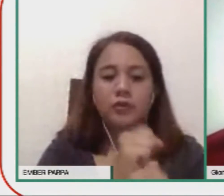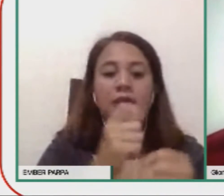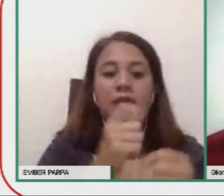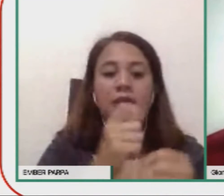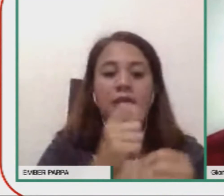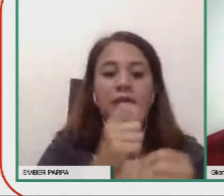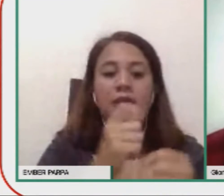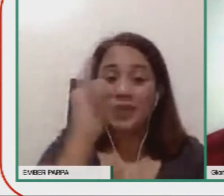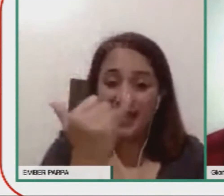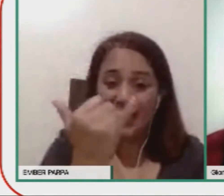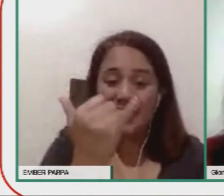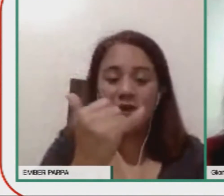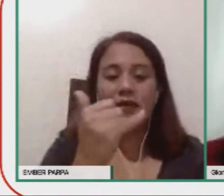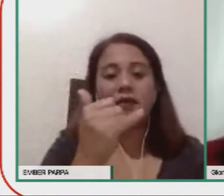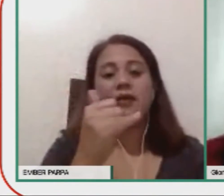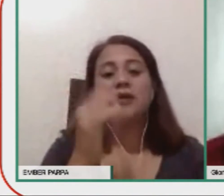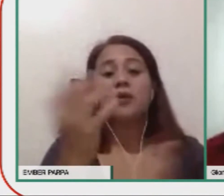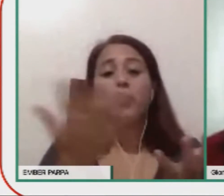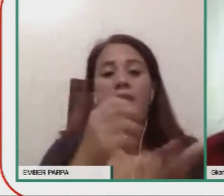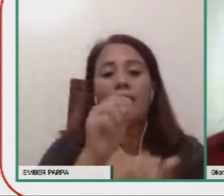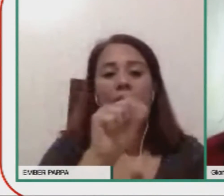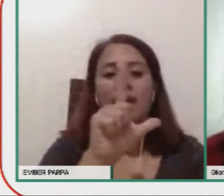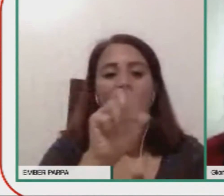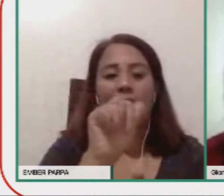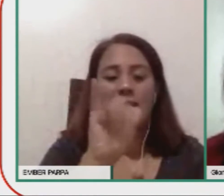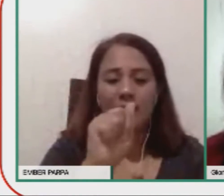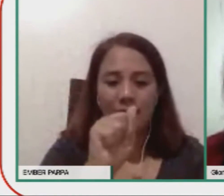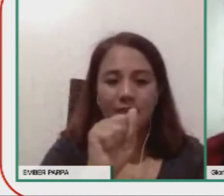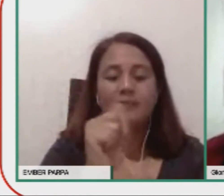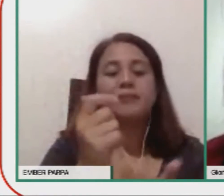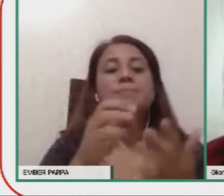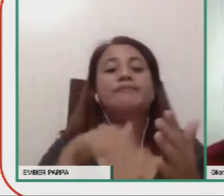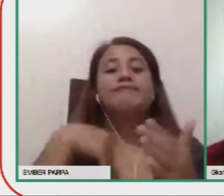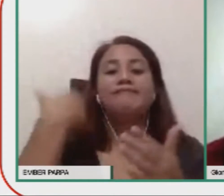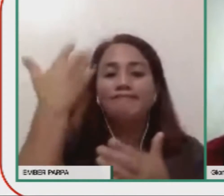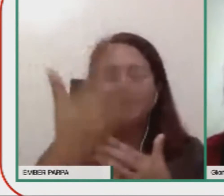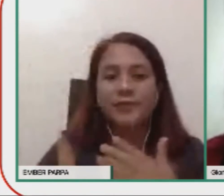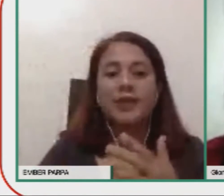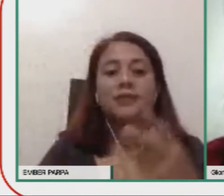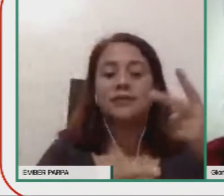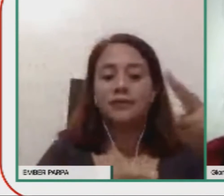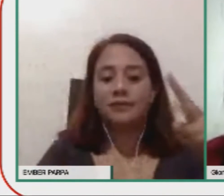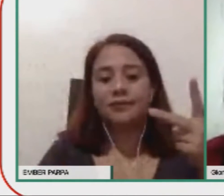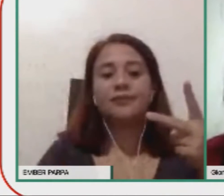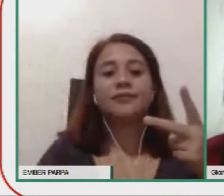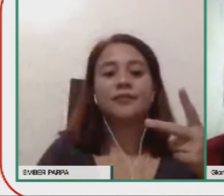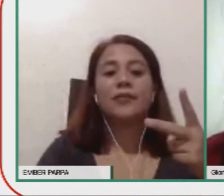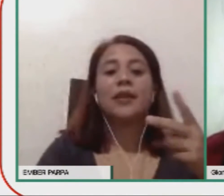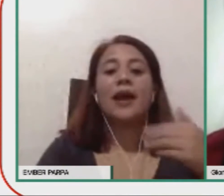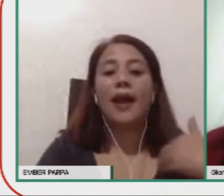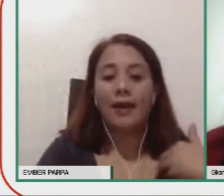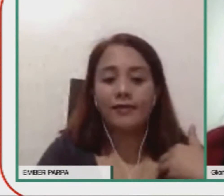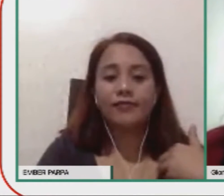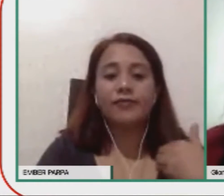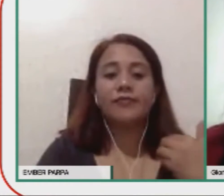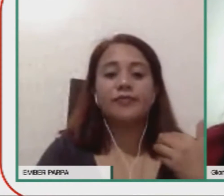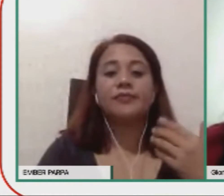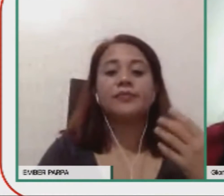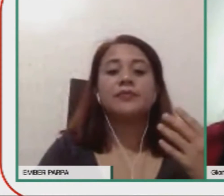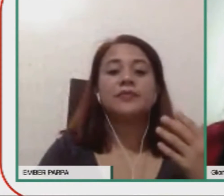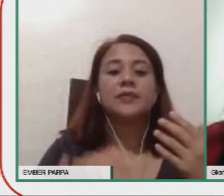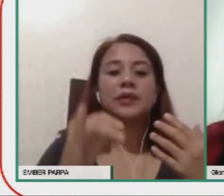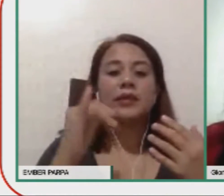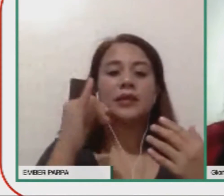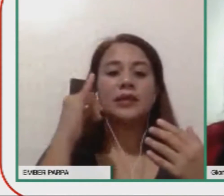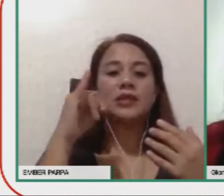in Ayala Feliz. Then I have another one. I have here Jeffrey Reyes. He